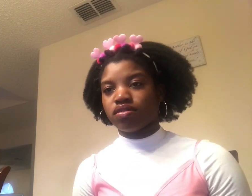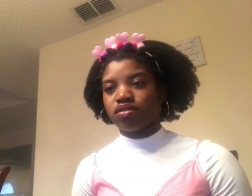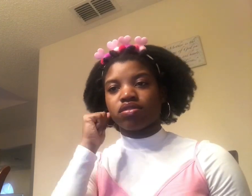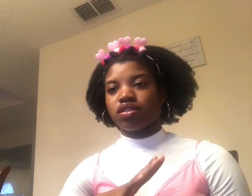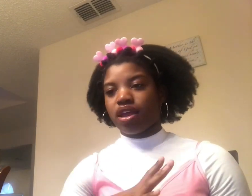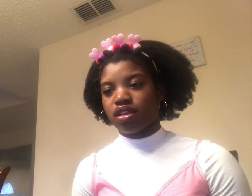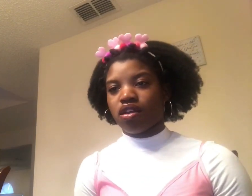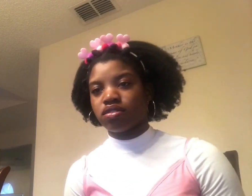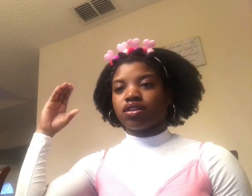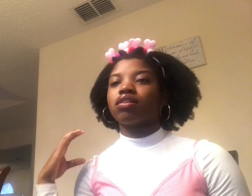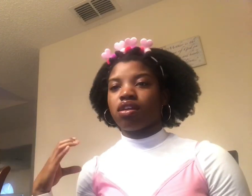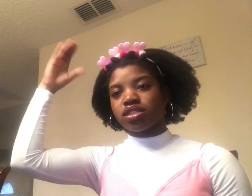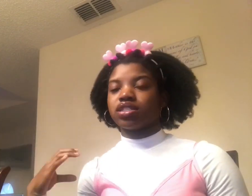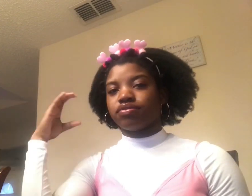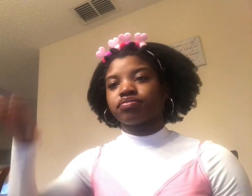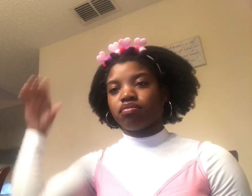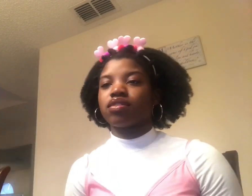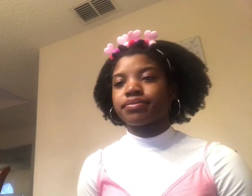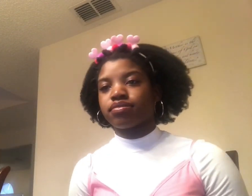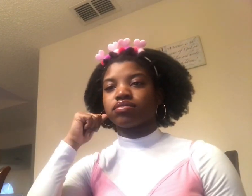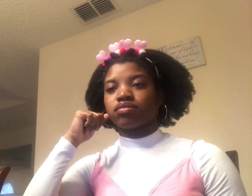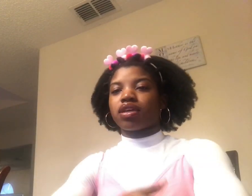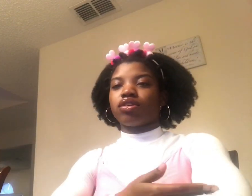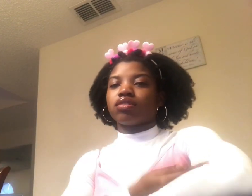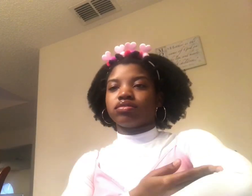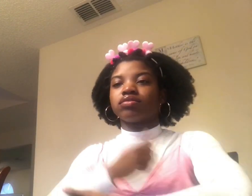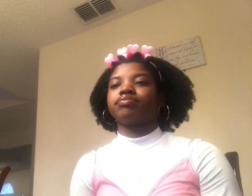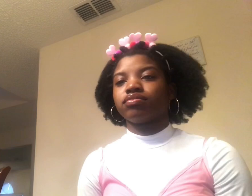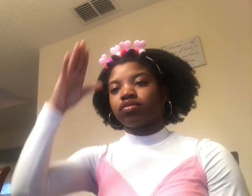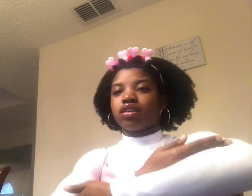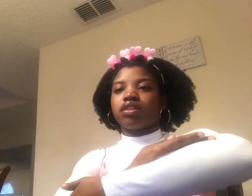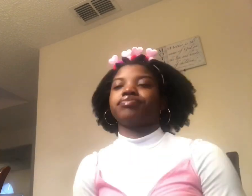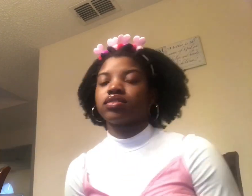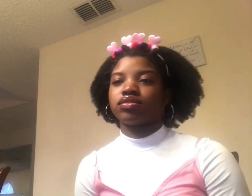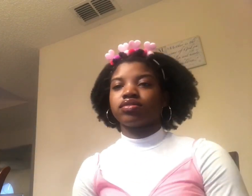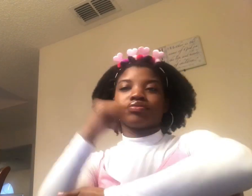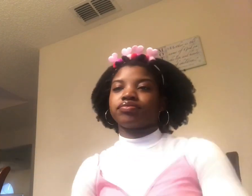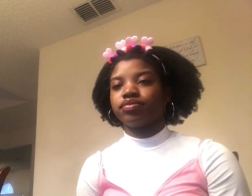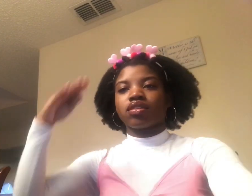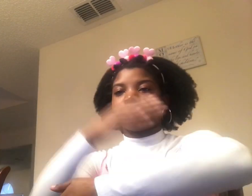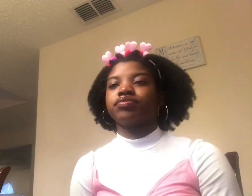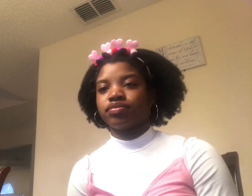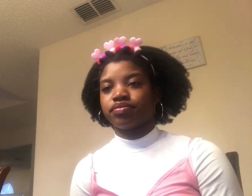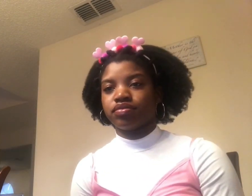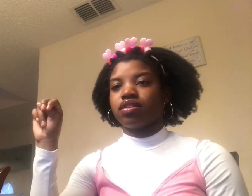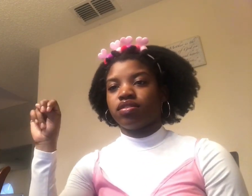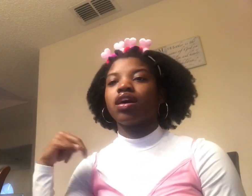teaching us a really interesting concept in ASL so as you saw in the beginning you saw me kind of gesture to the top and bottom halves of my face